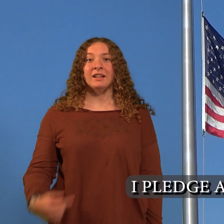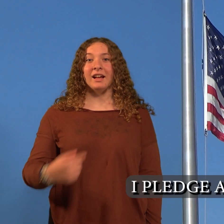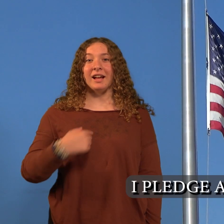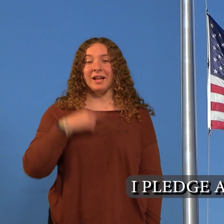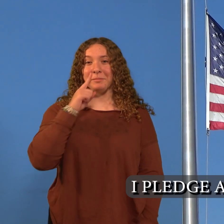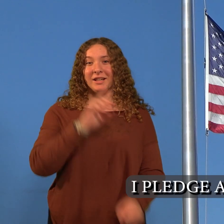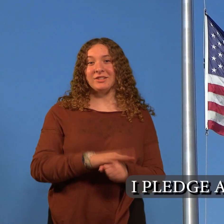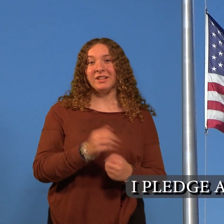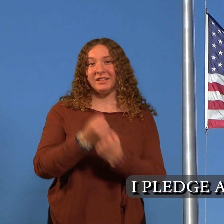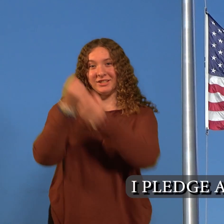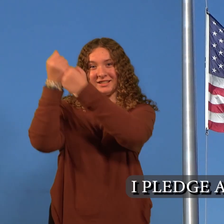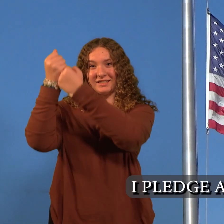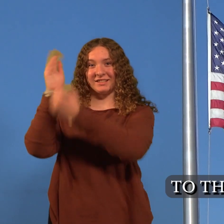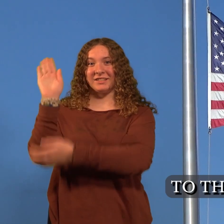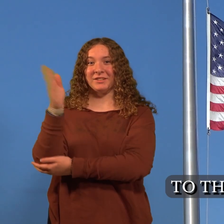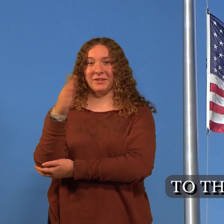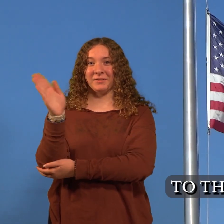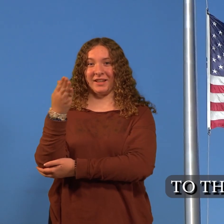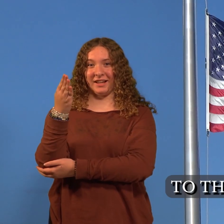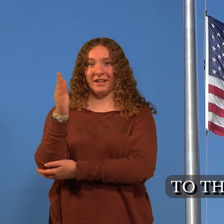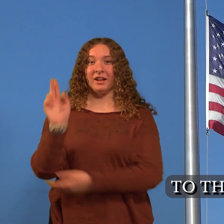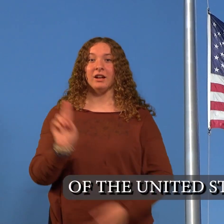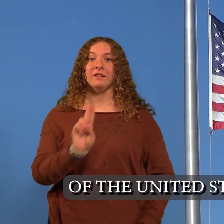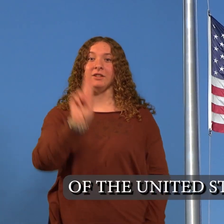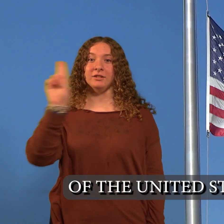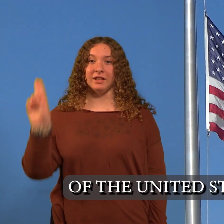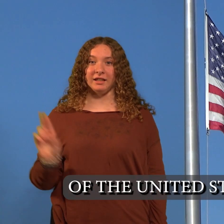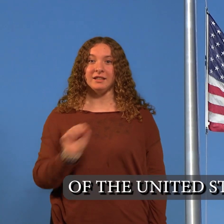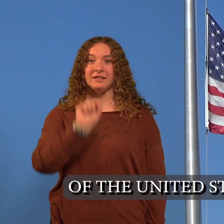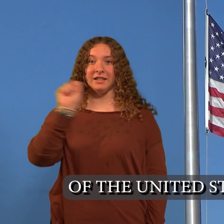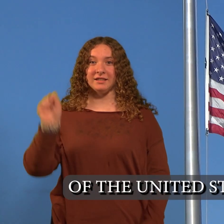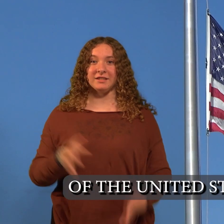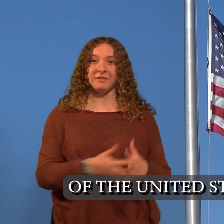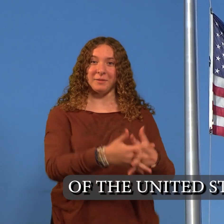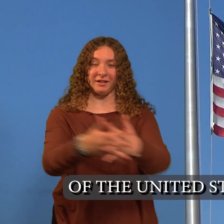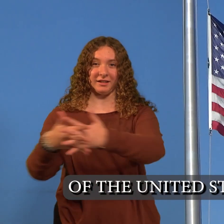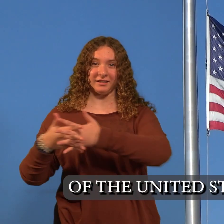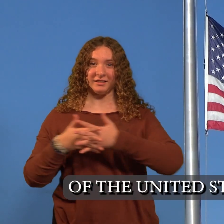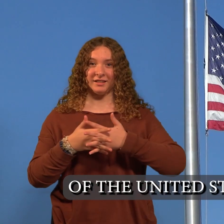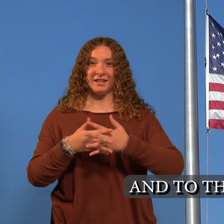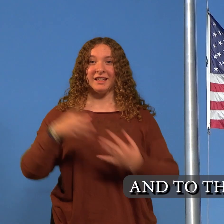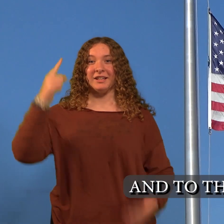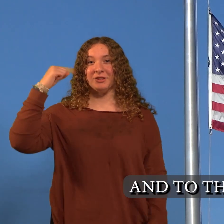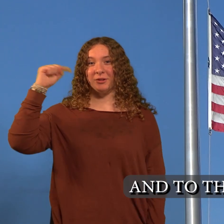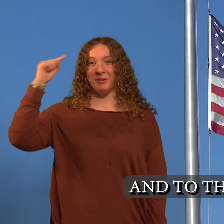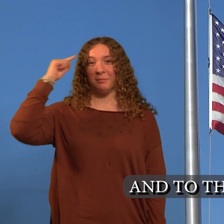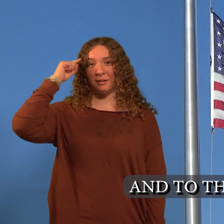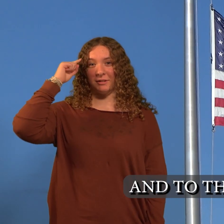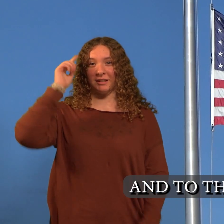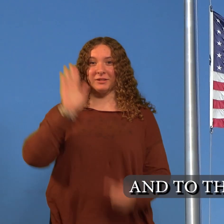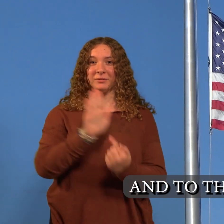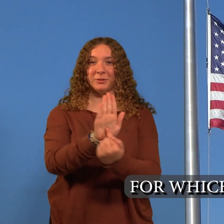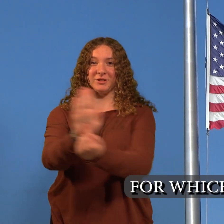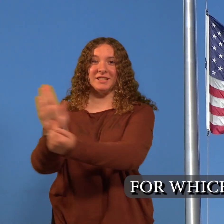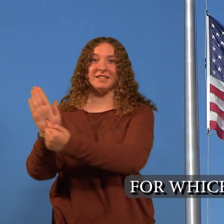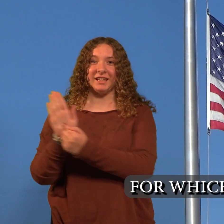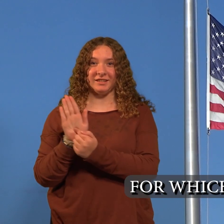I pledge allegiance to the flag of the United States of America, and to the republic for which it stands,